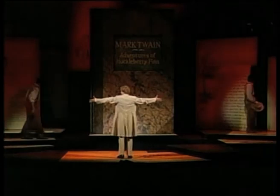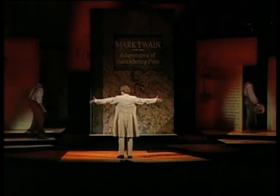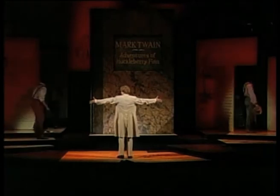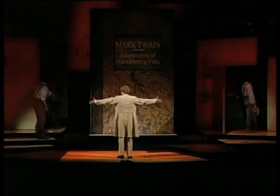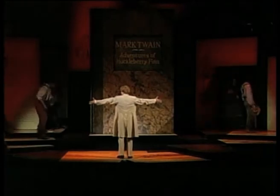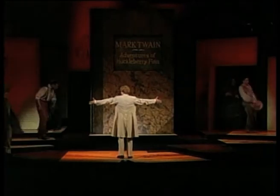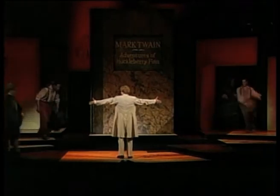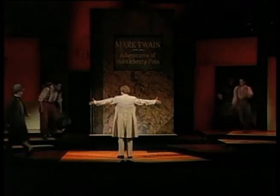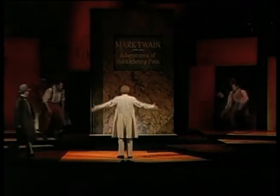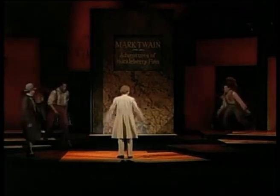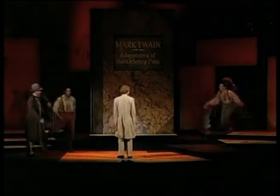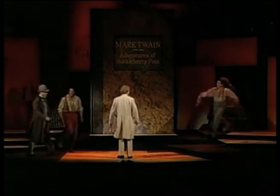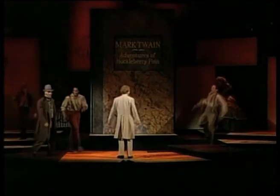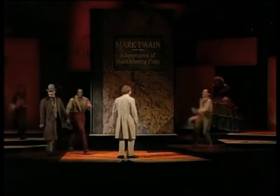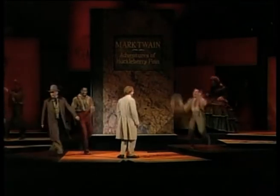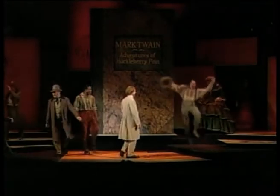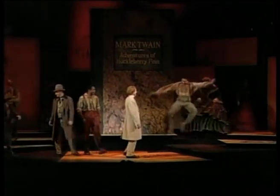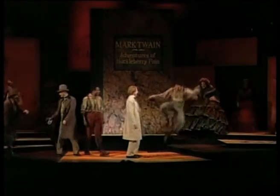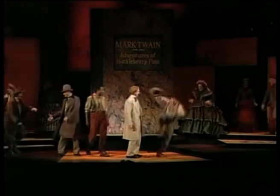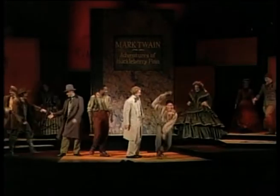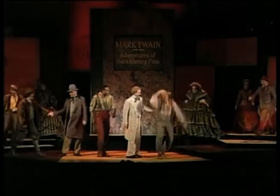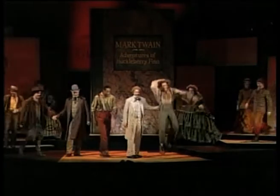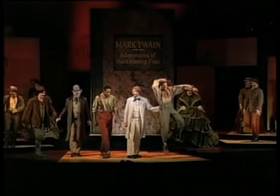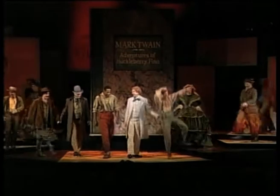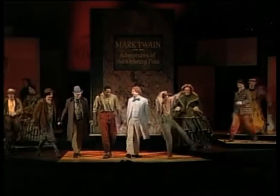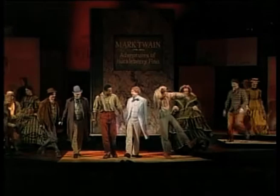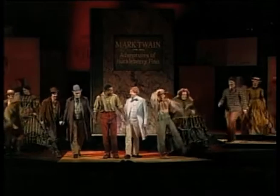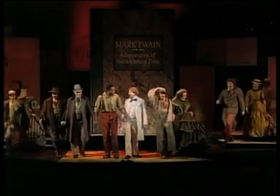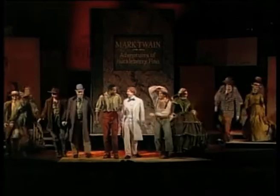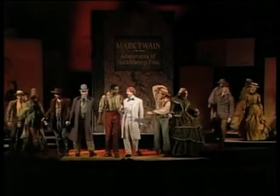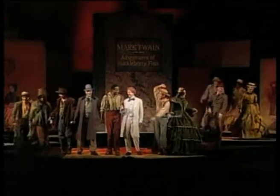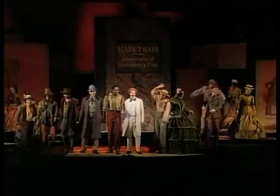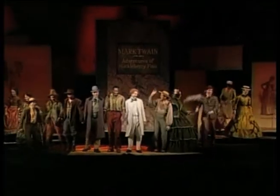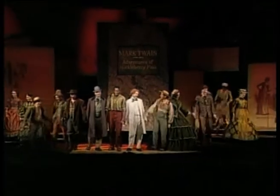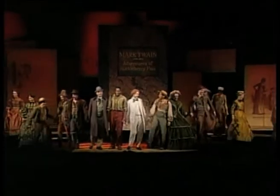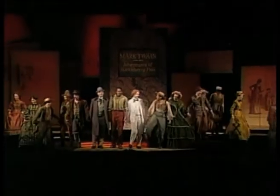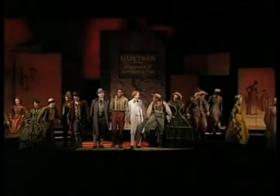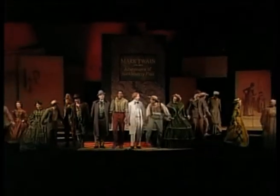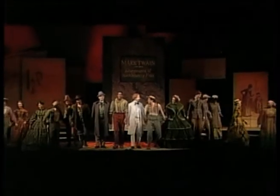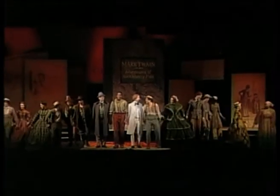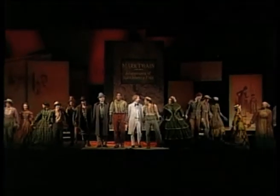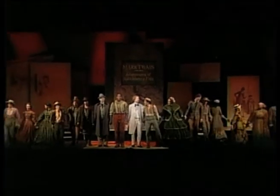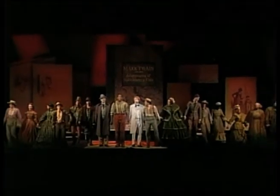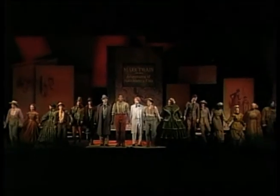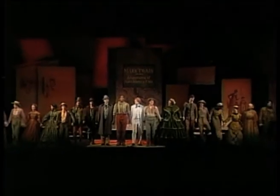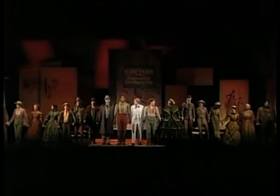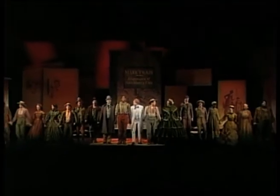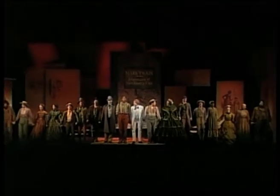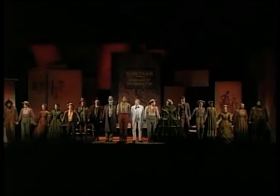Calhoun says having a deaf Huck permeates the story and adds a great irony and profoundness to the richness of Twain's story.